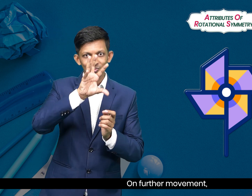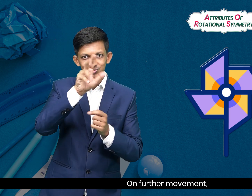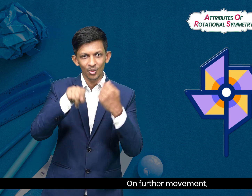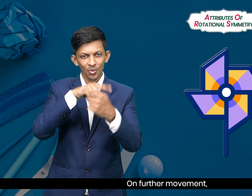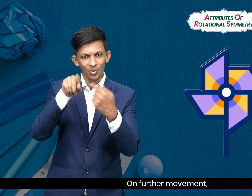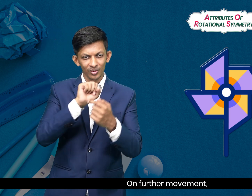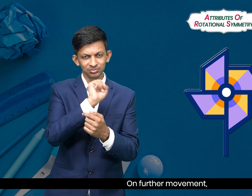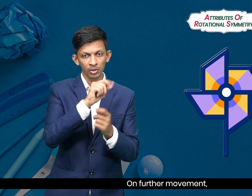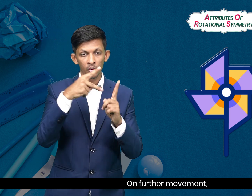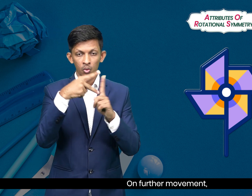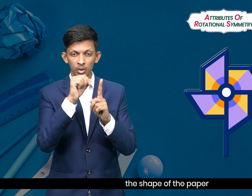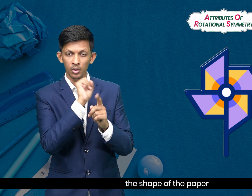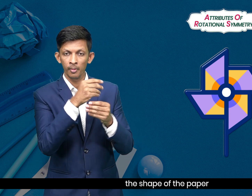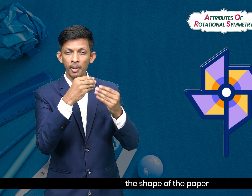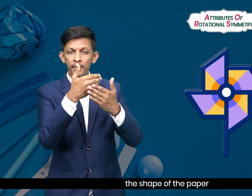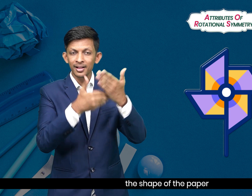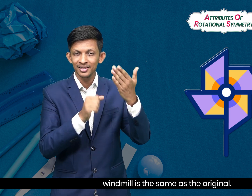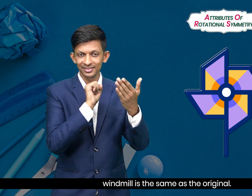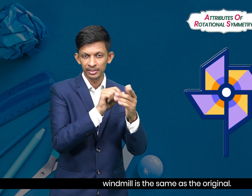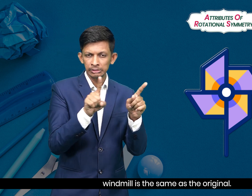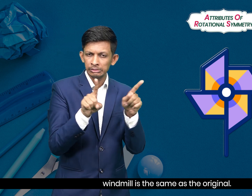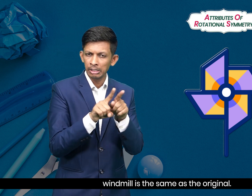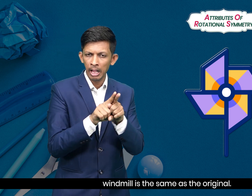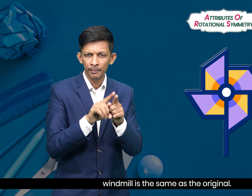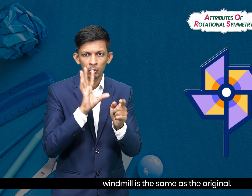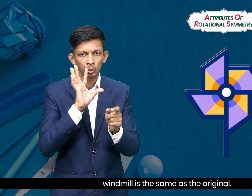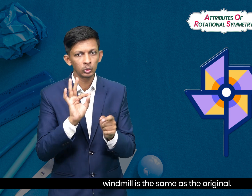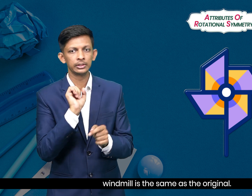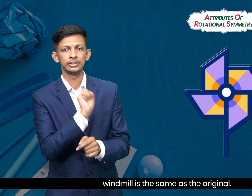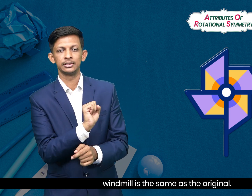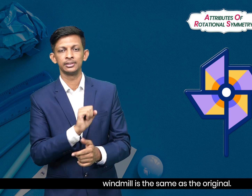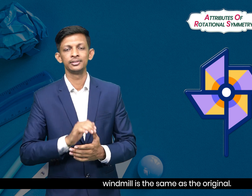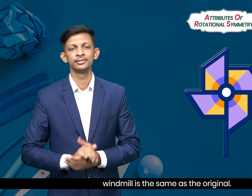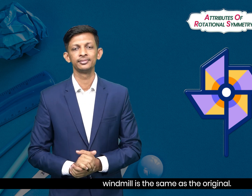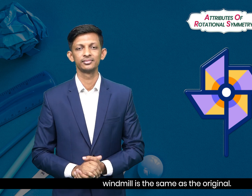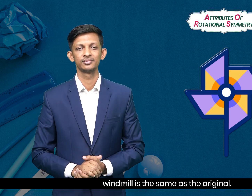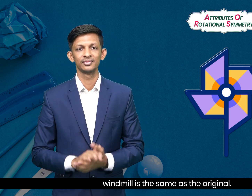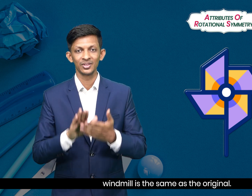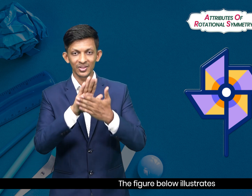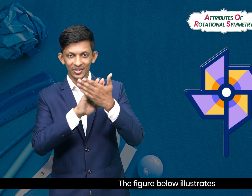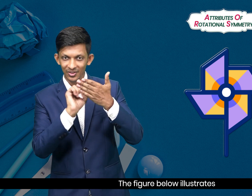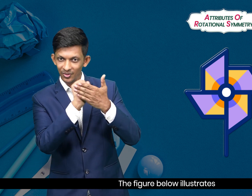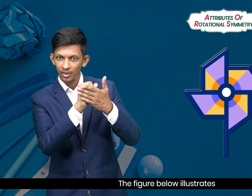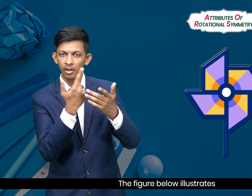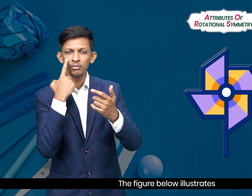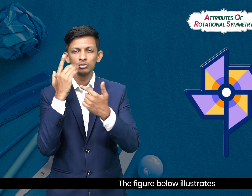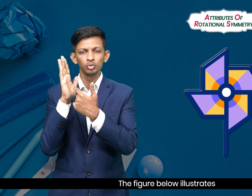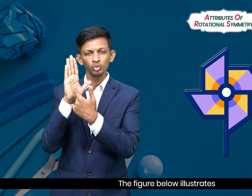On the further movement, the shape of the paper windmill is same as the original. The figure below